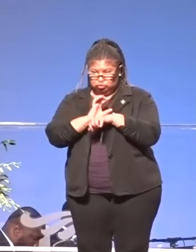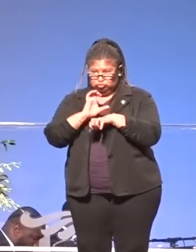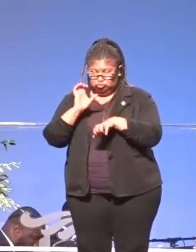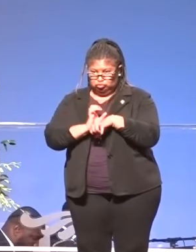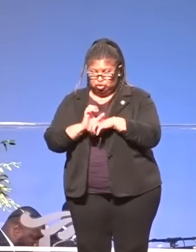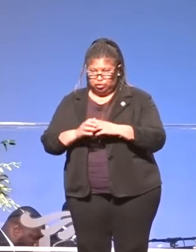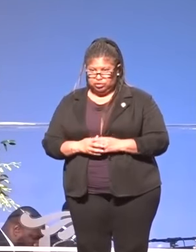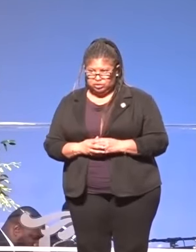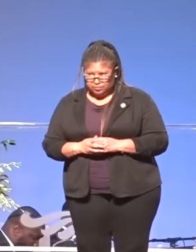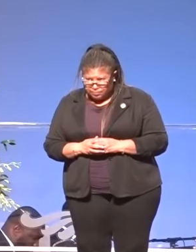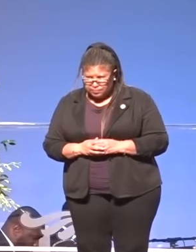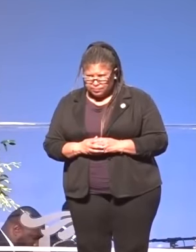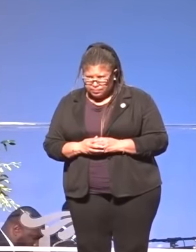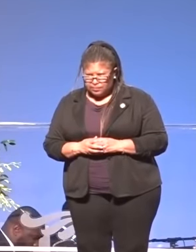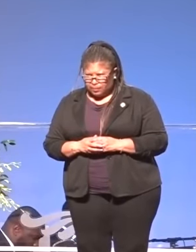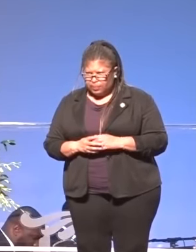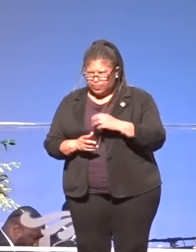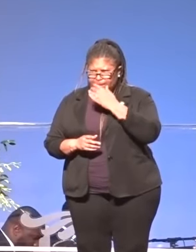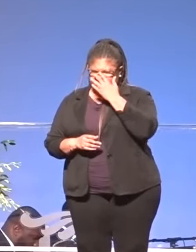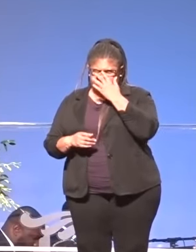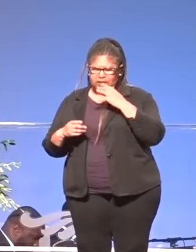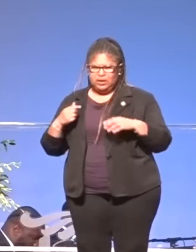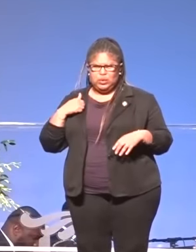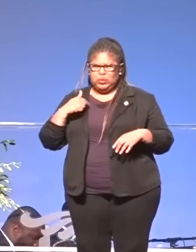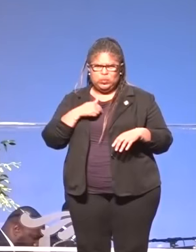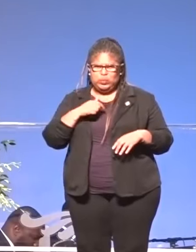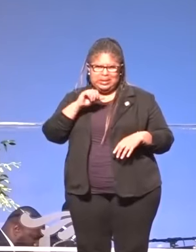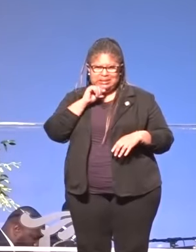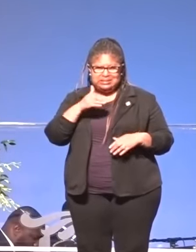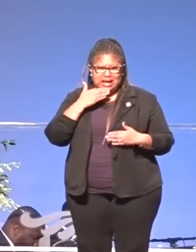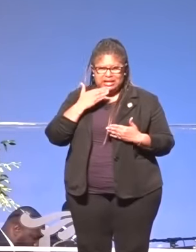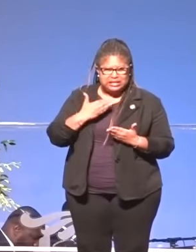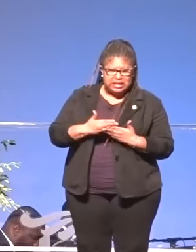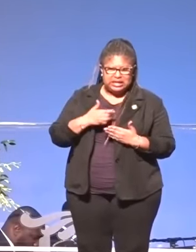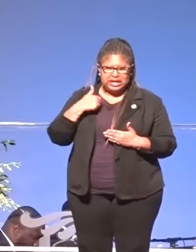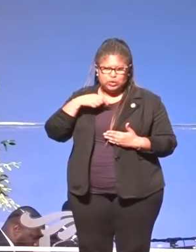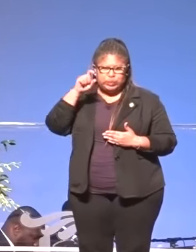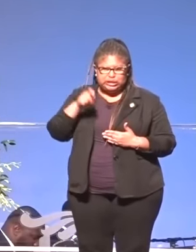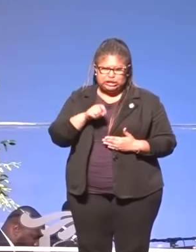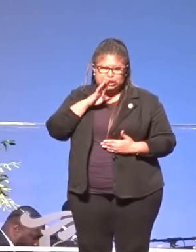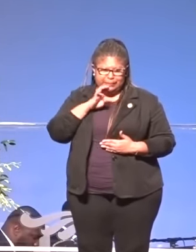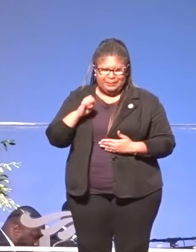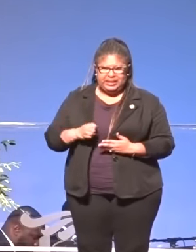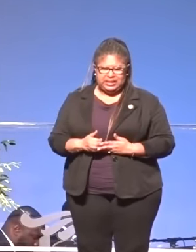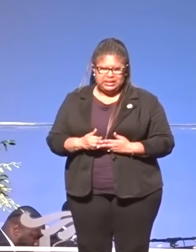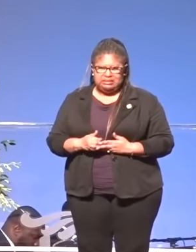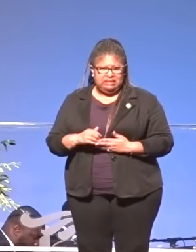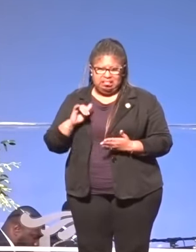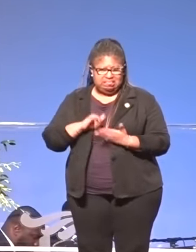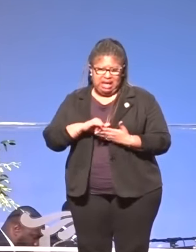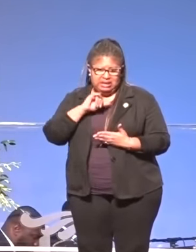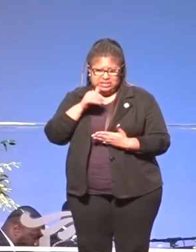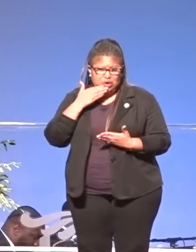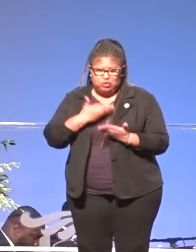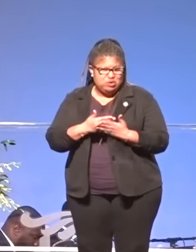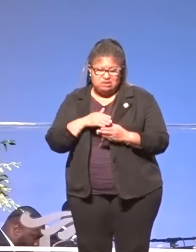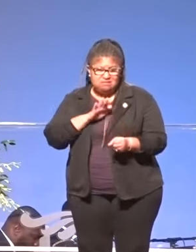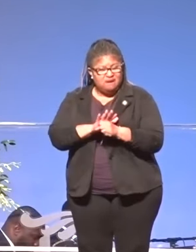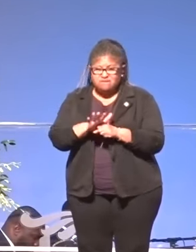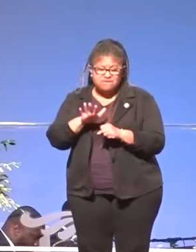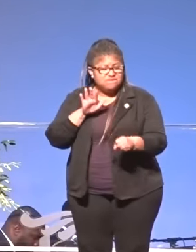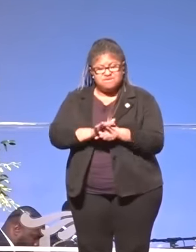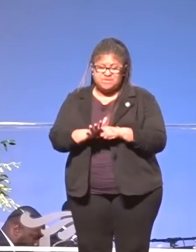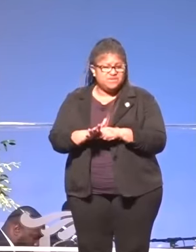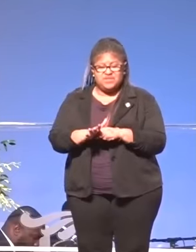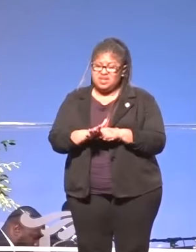We are better than we used to be, but we are not as good as we ought to be. And that is not good enough.